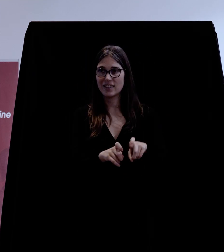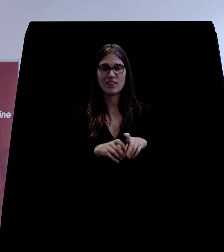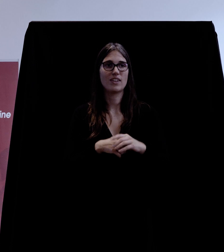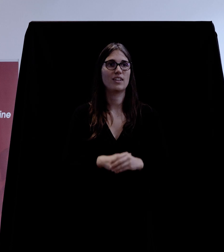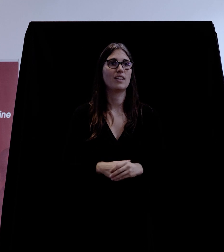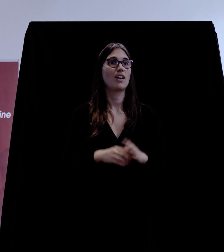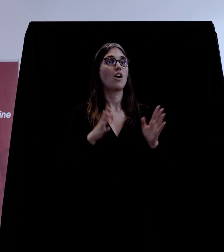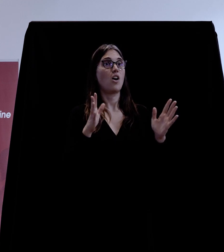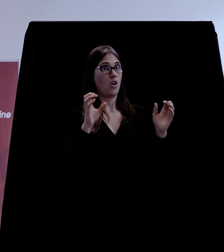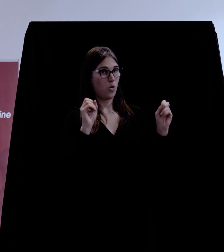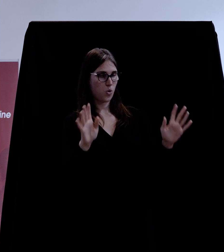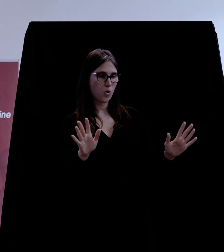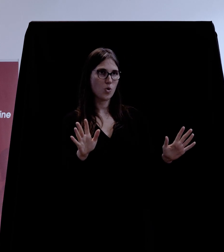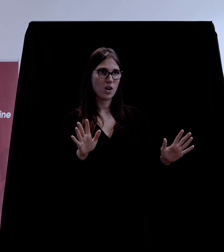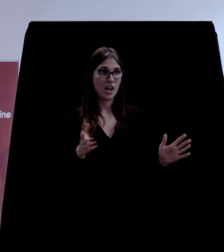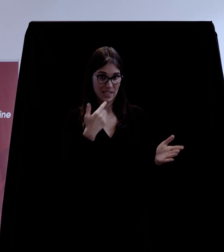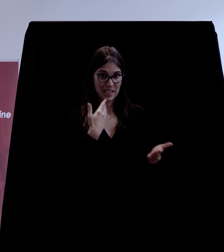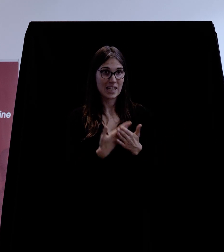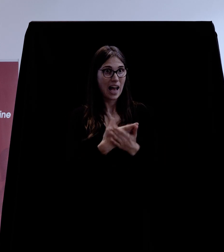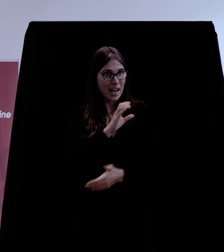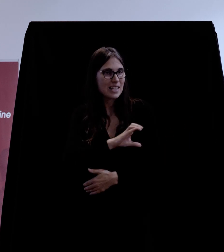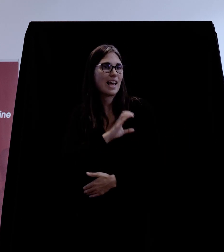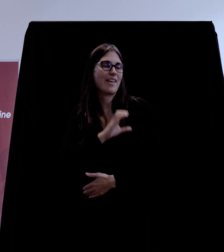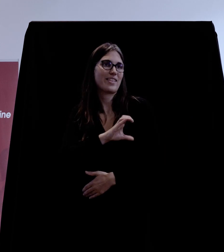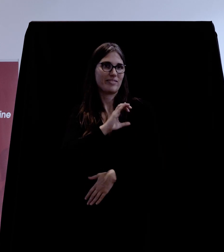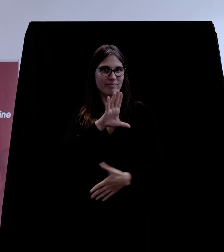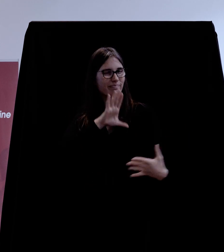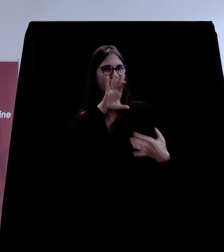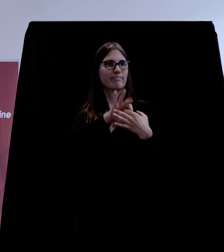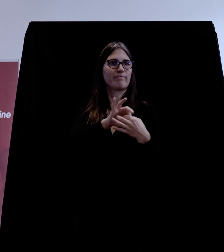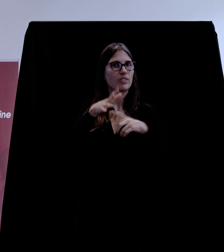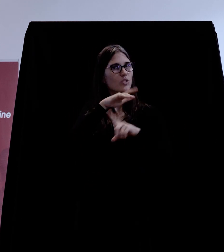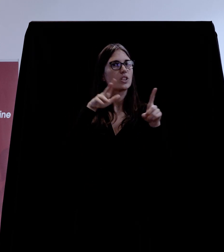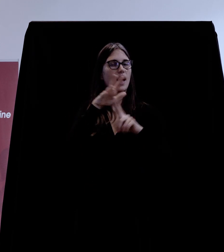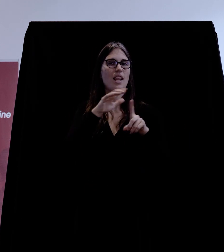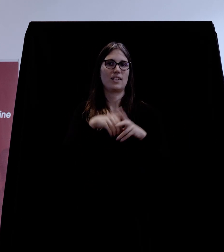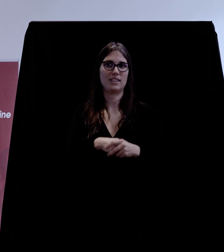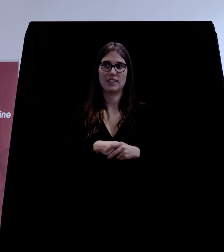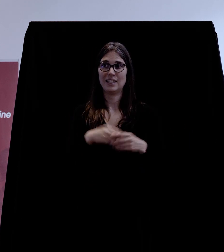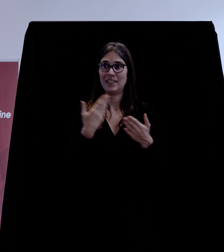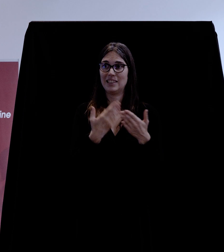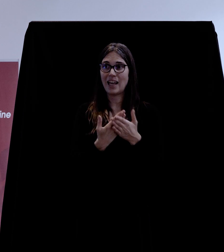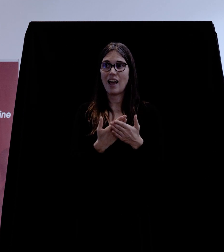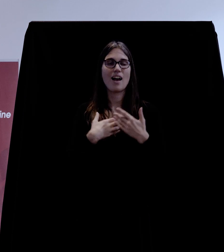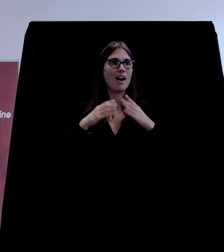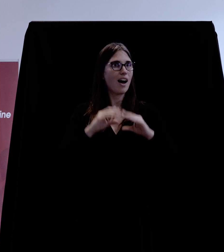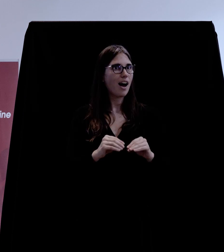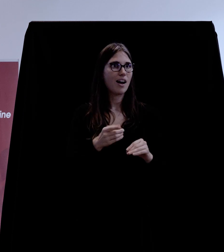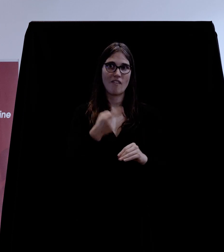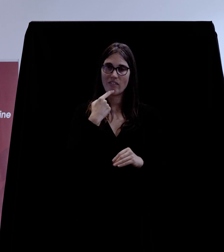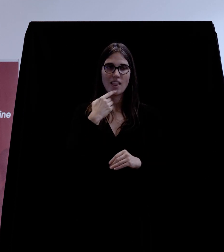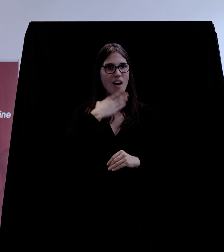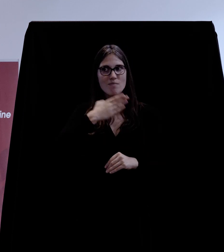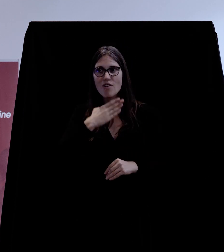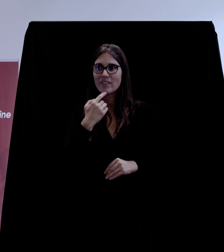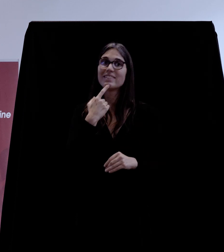Okay, they're trying, right? Give them credit for trying to figure out how this works. Um,